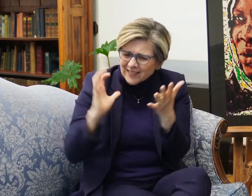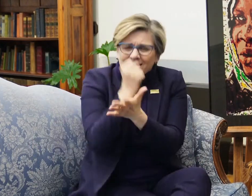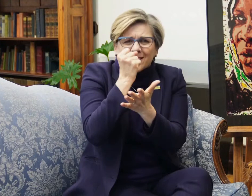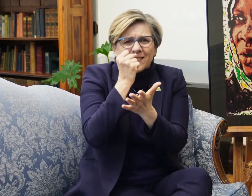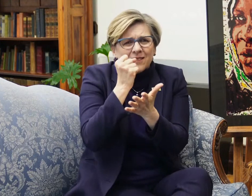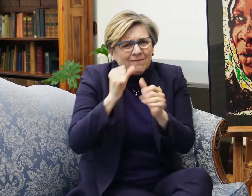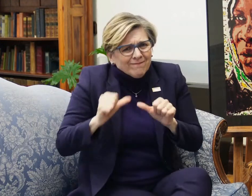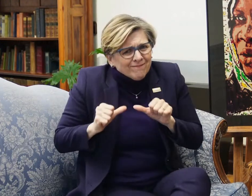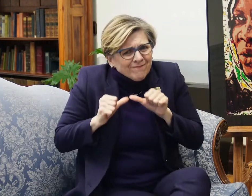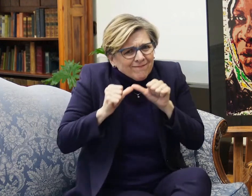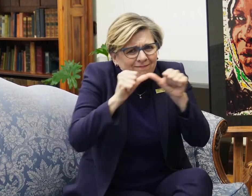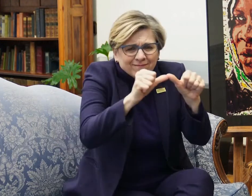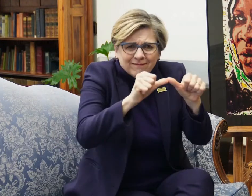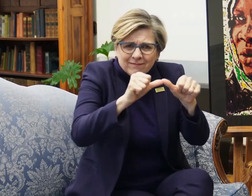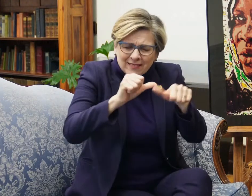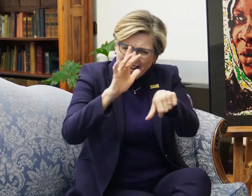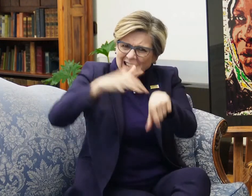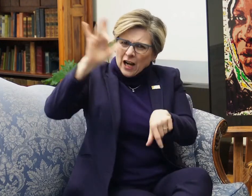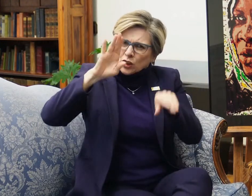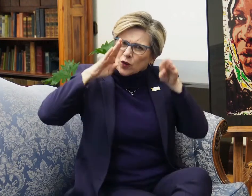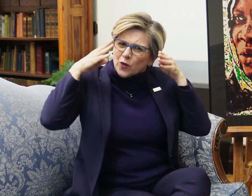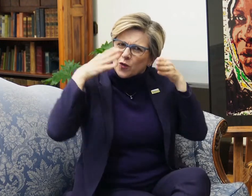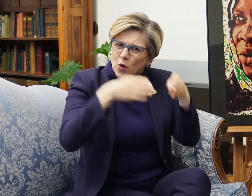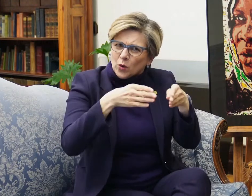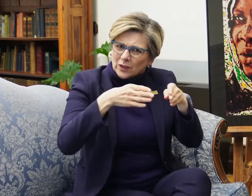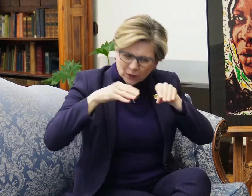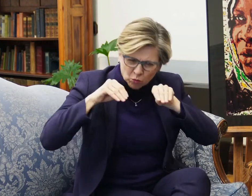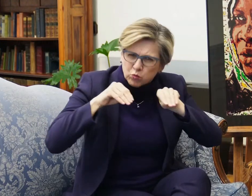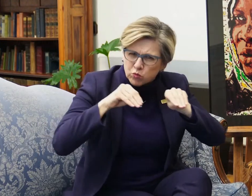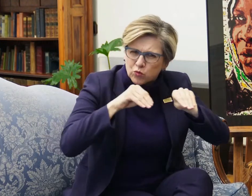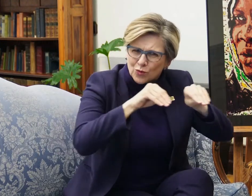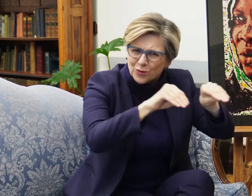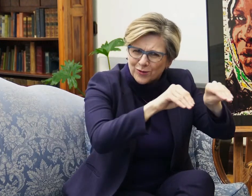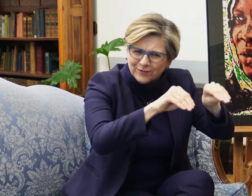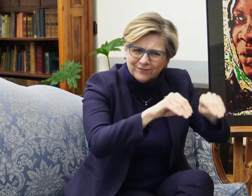Let us stay laser focused on our forward progress and momentum.